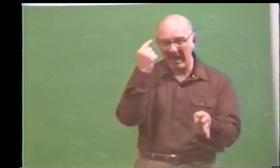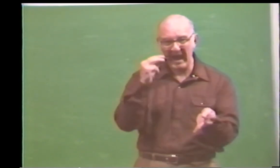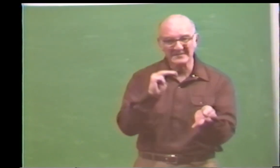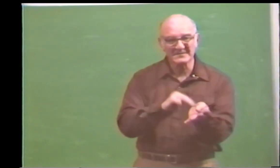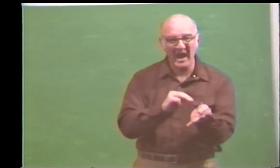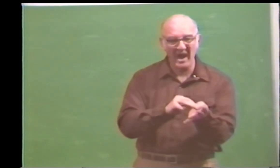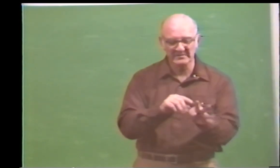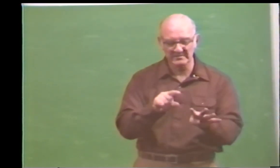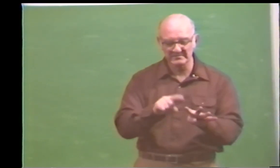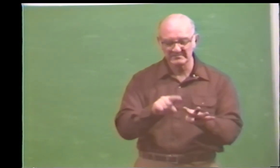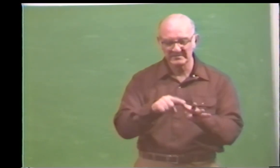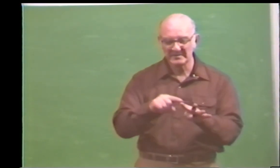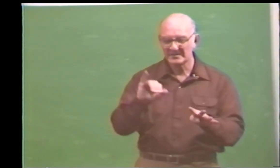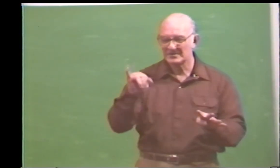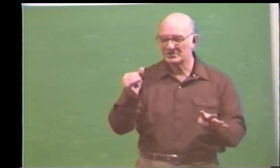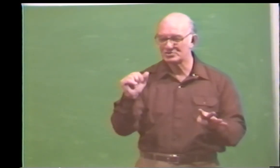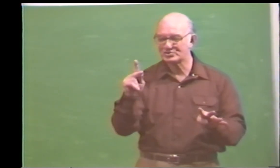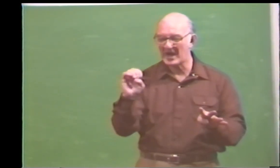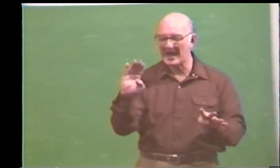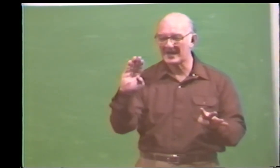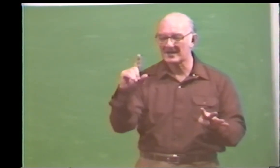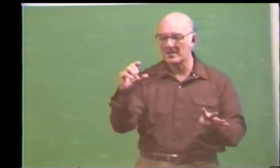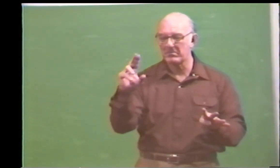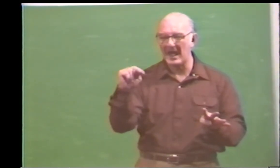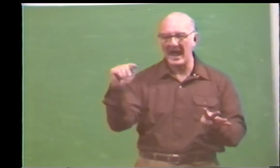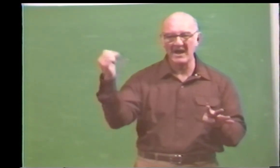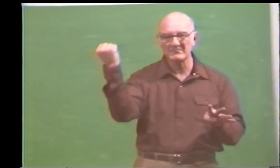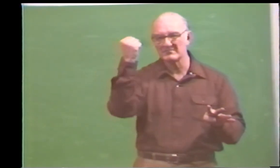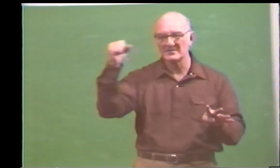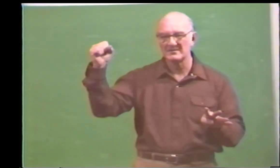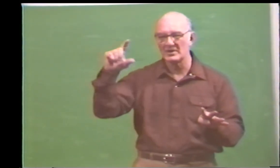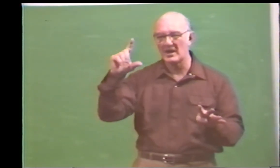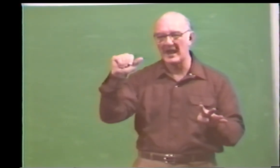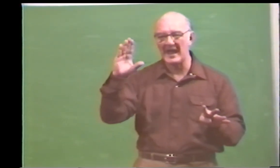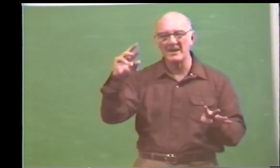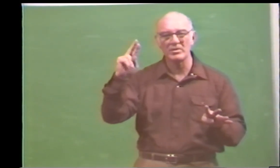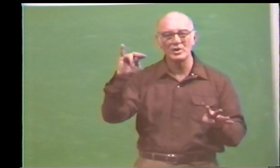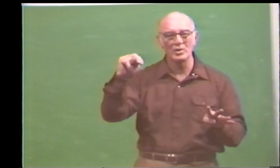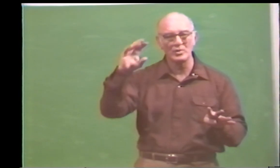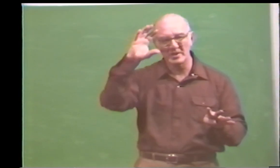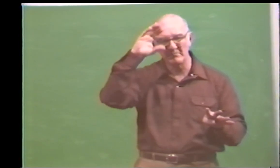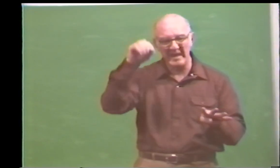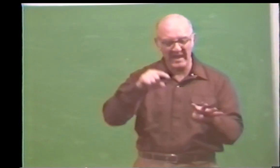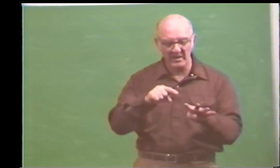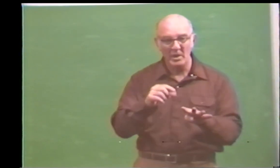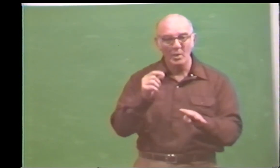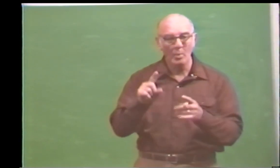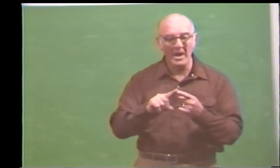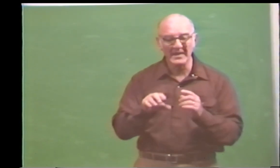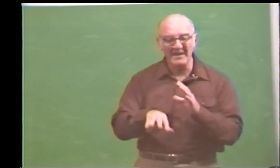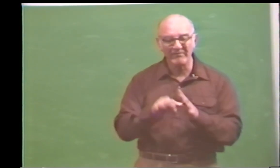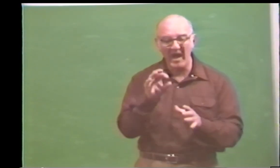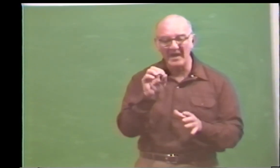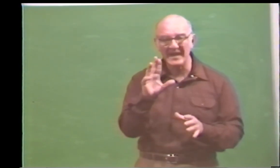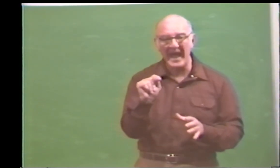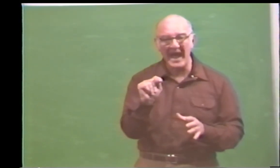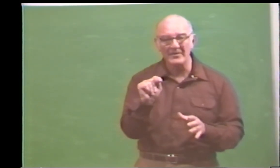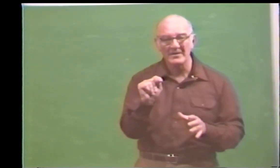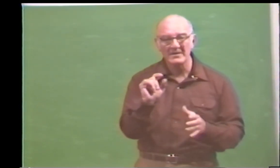black doctor, fake black labor union man, when they find out